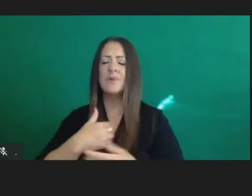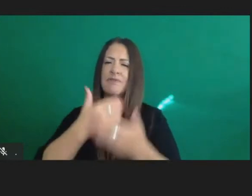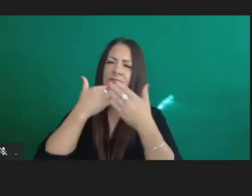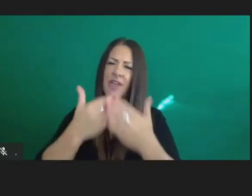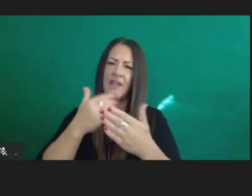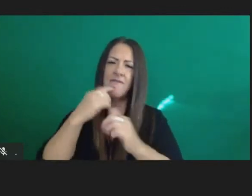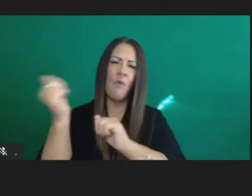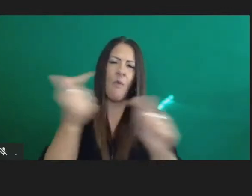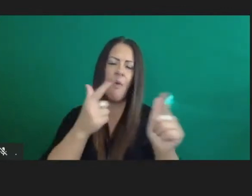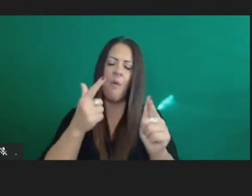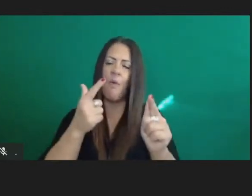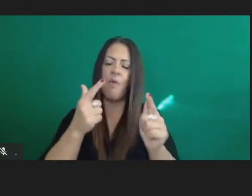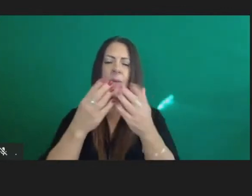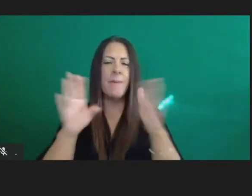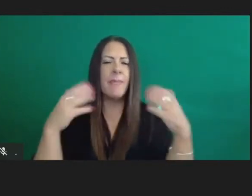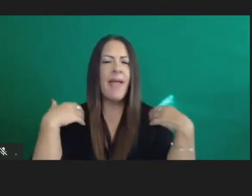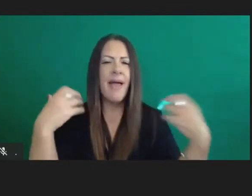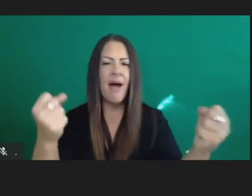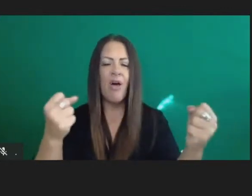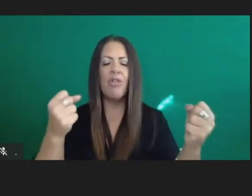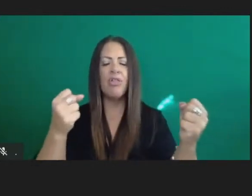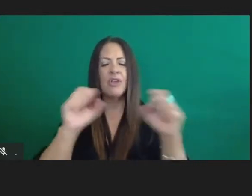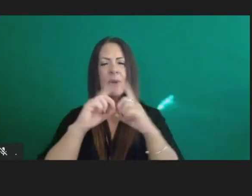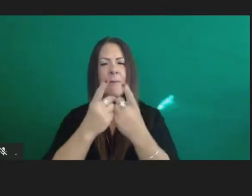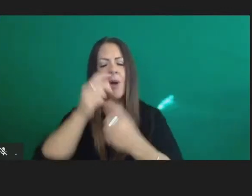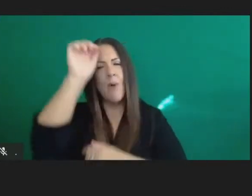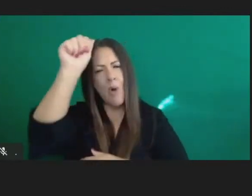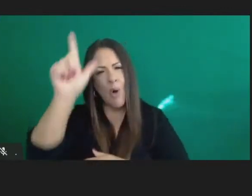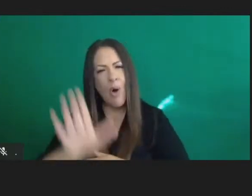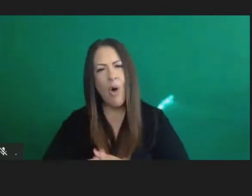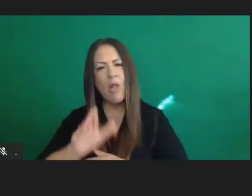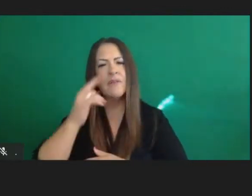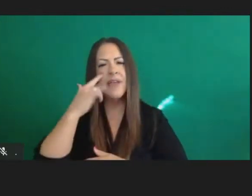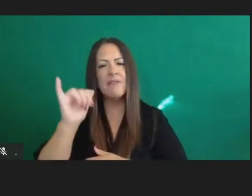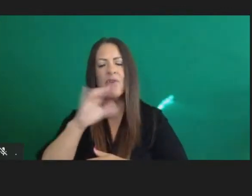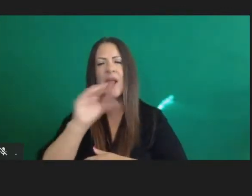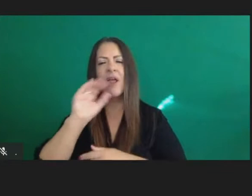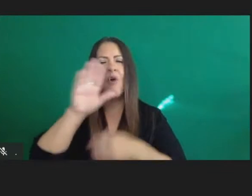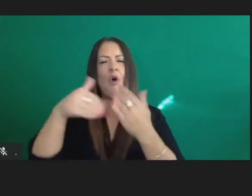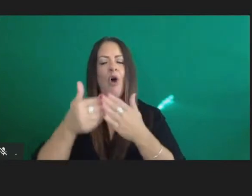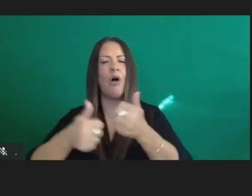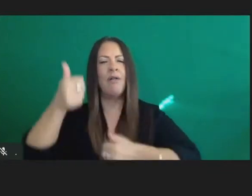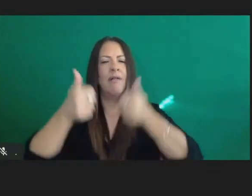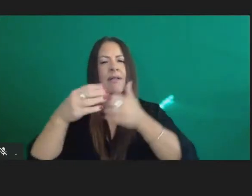county leaders, our public health leaders across the state for their ongoing partnership with the